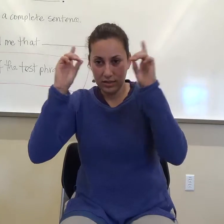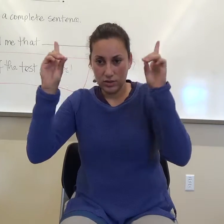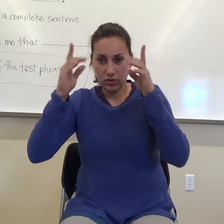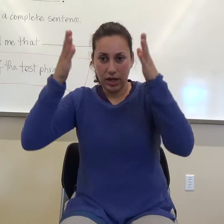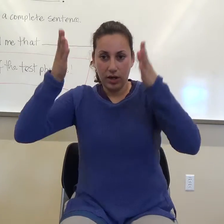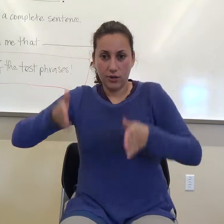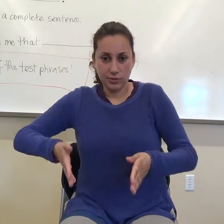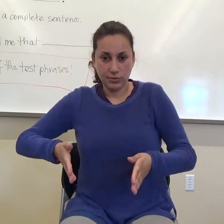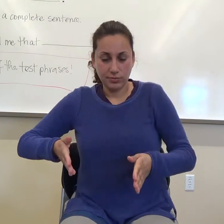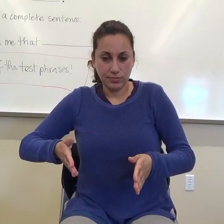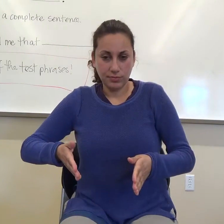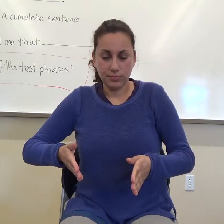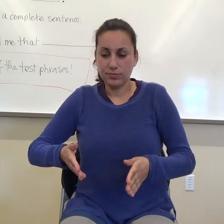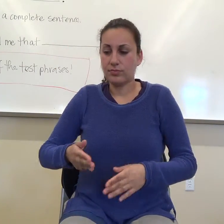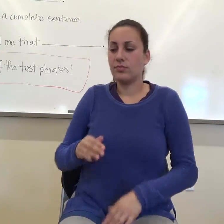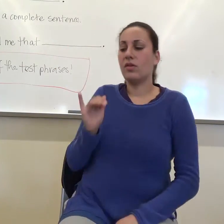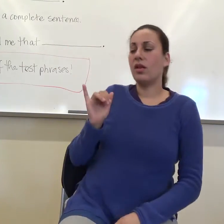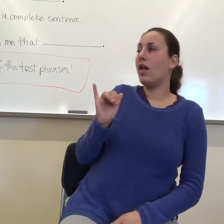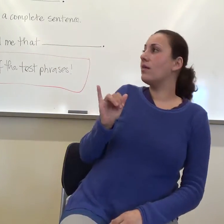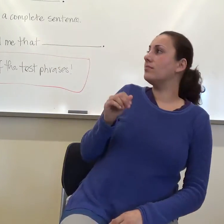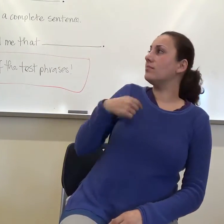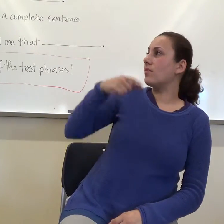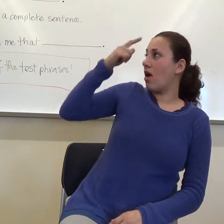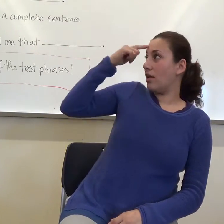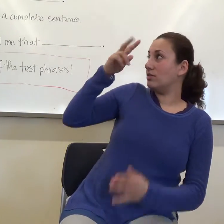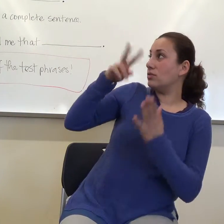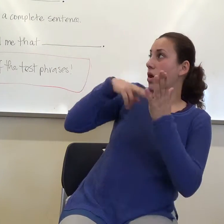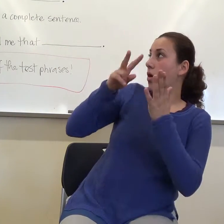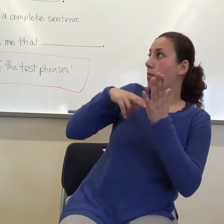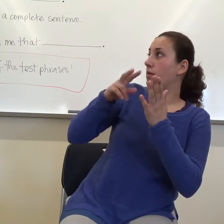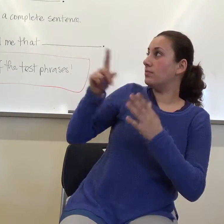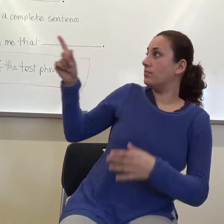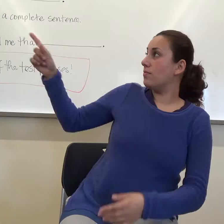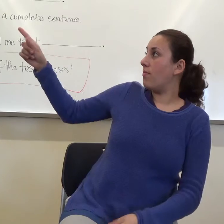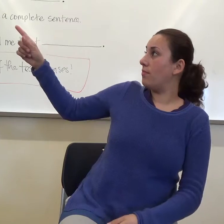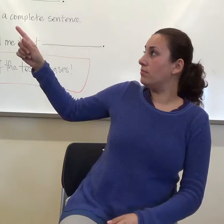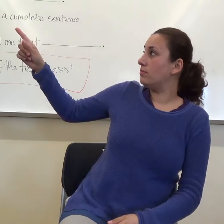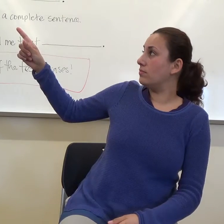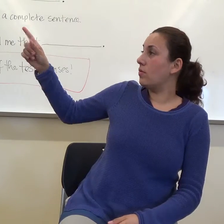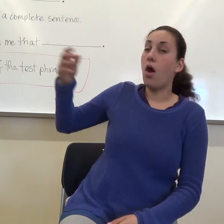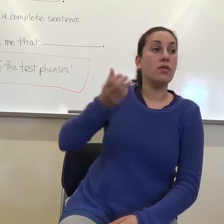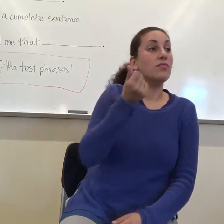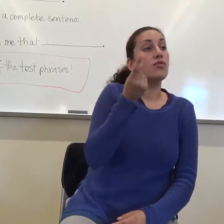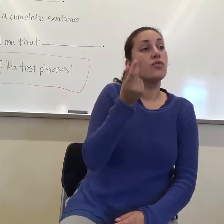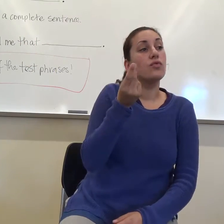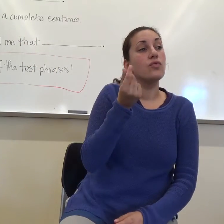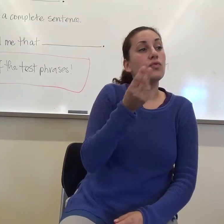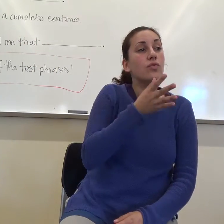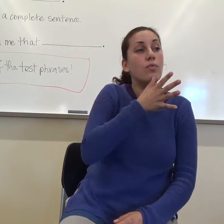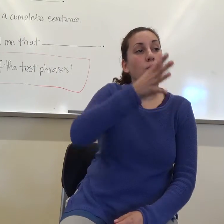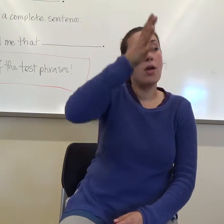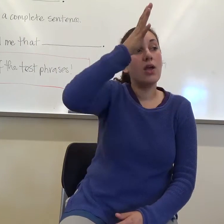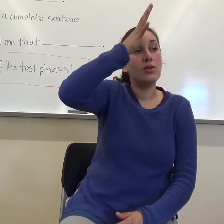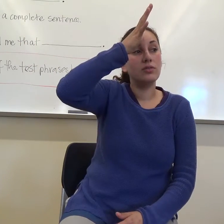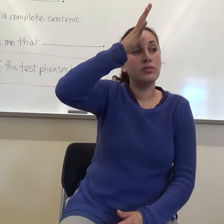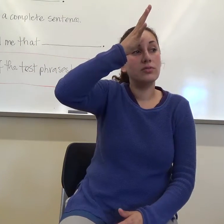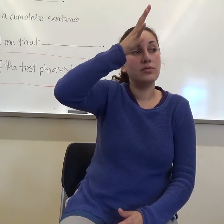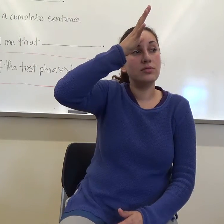this. He read it was once only a very few parents. And then you